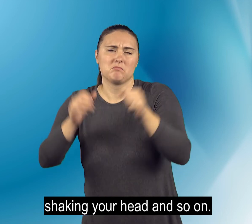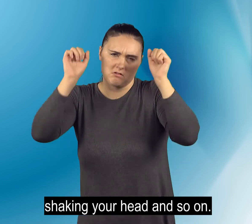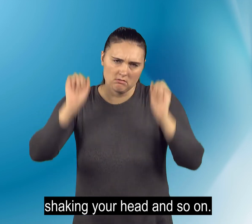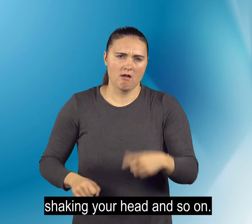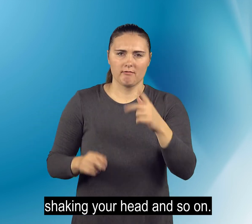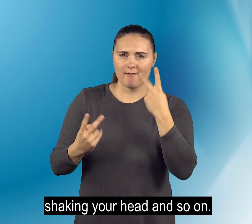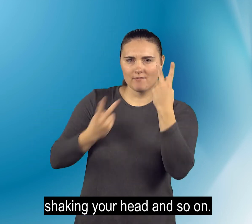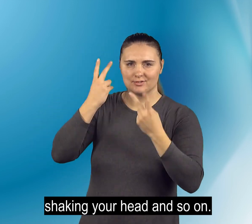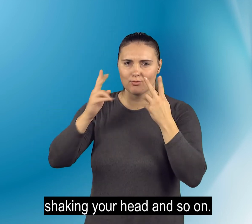on.